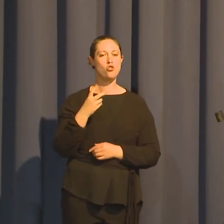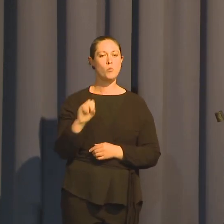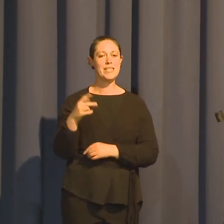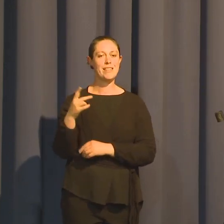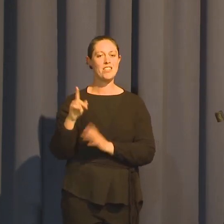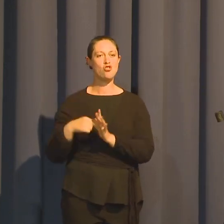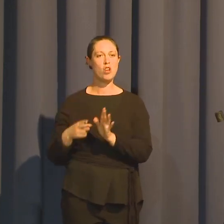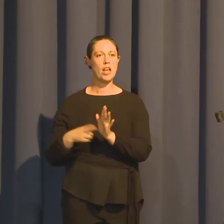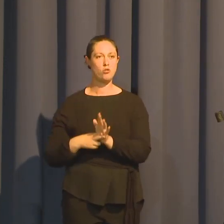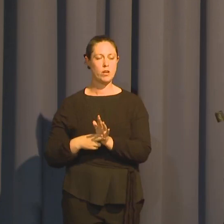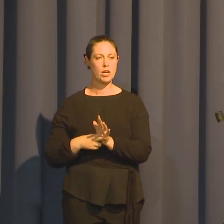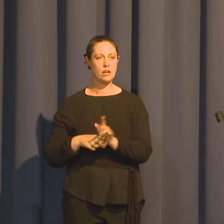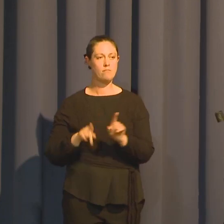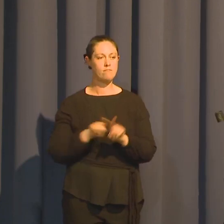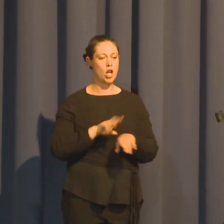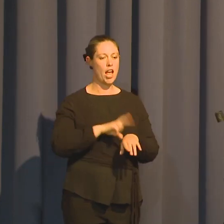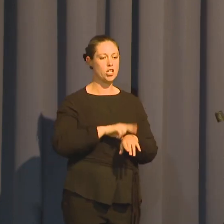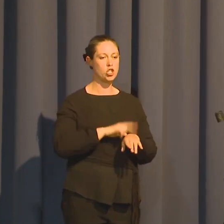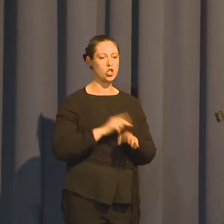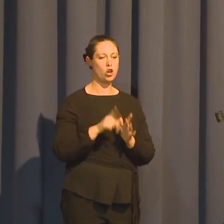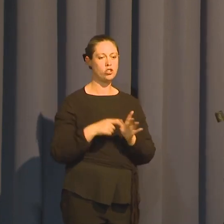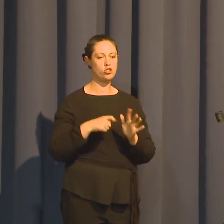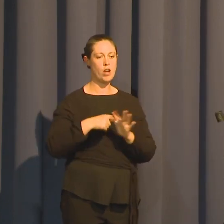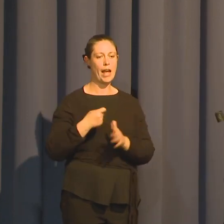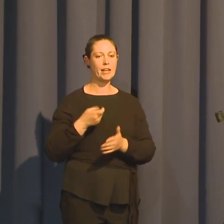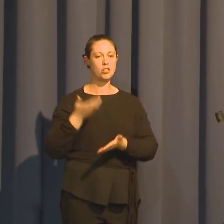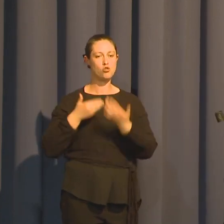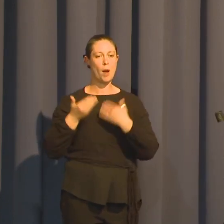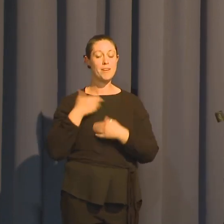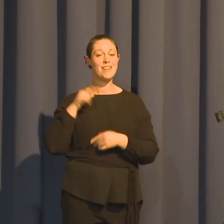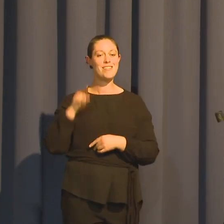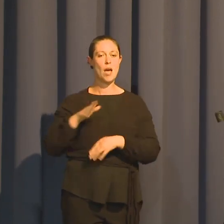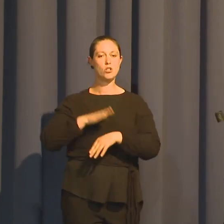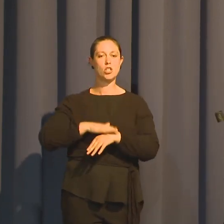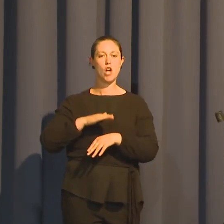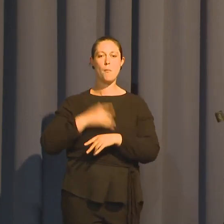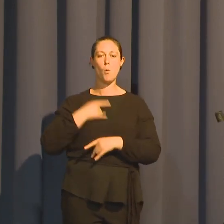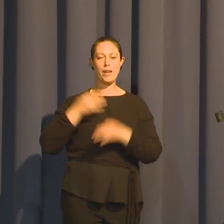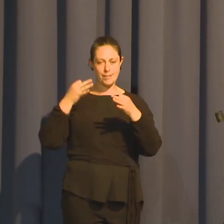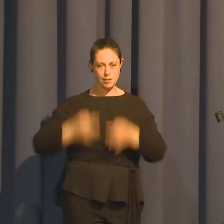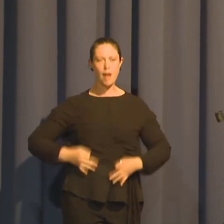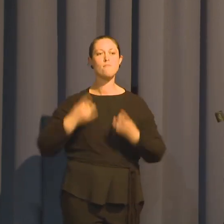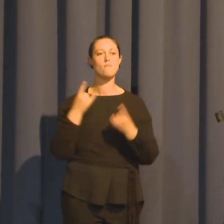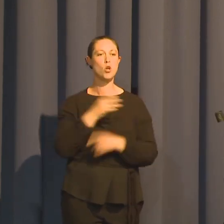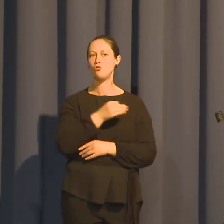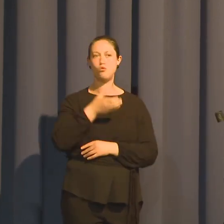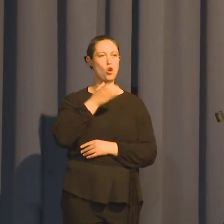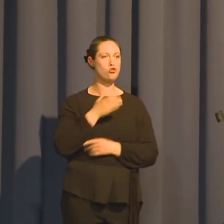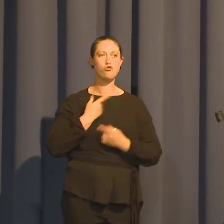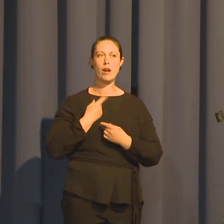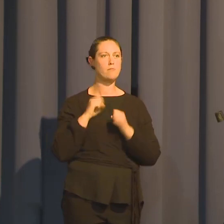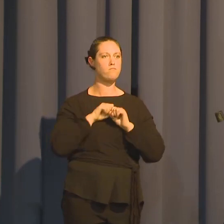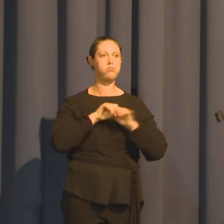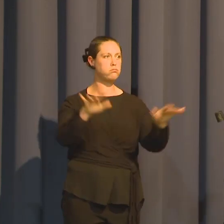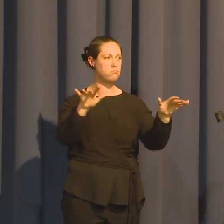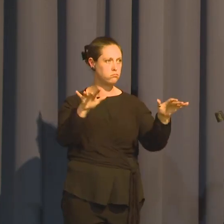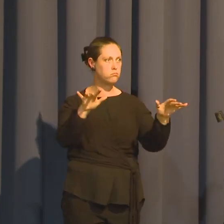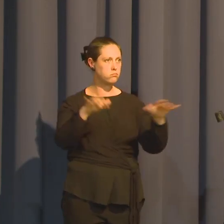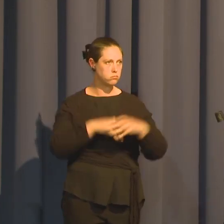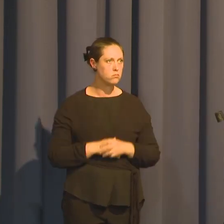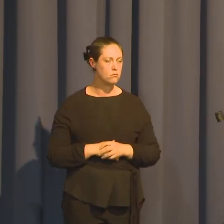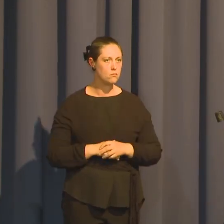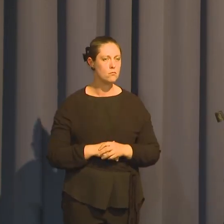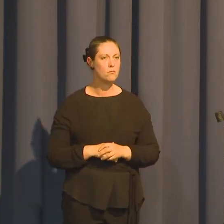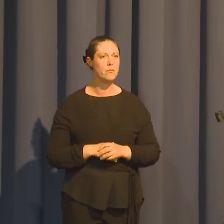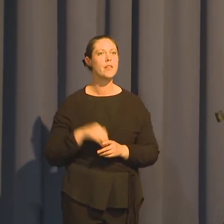as Dr. Jack described it, the game changer for us in terms of issuing the Do Not Drink notice. this was what we saw